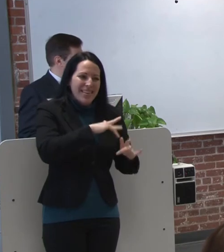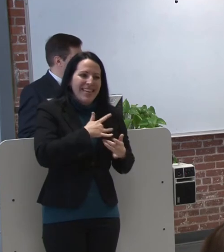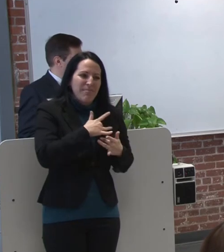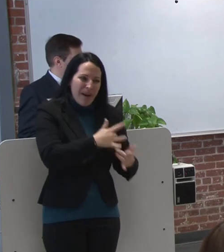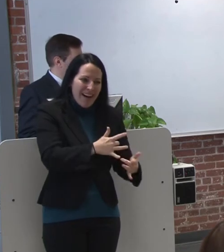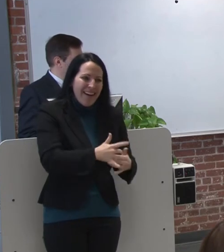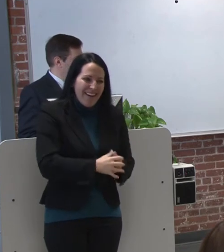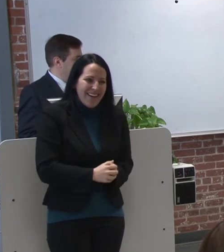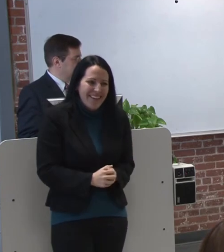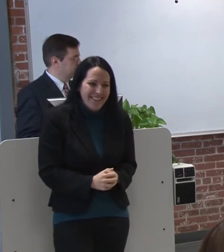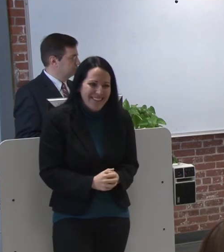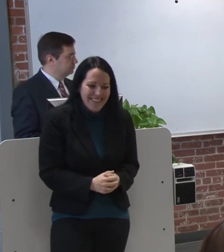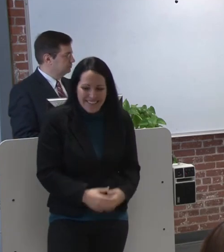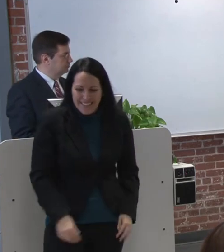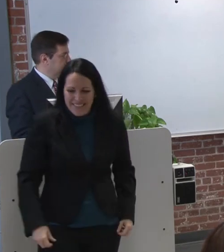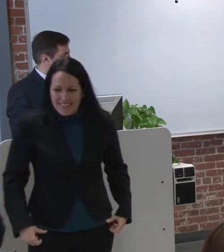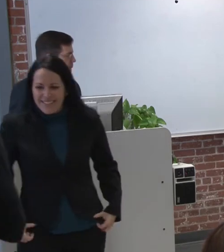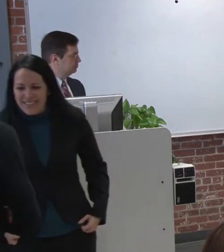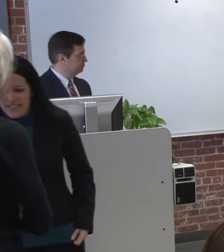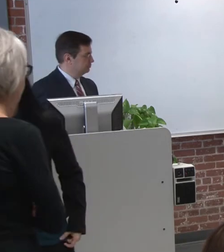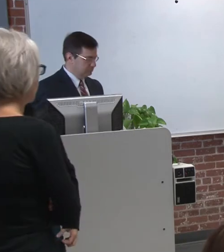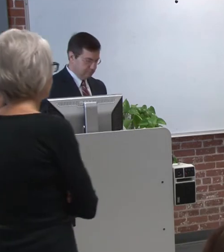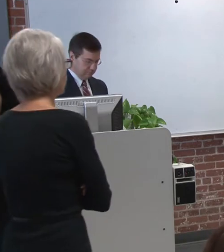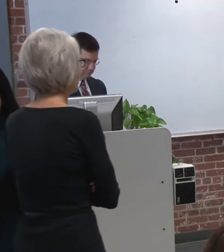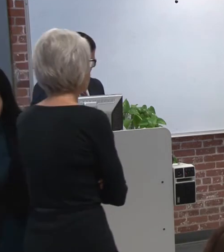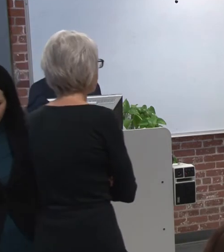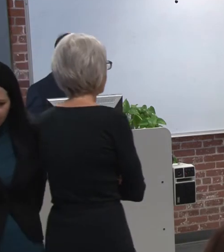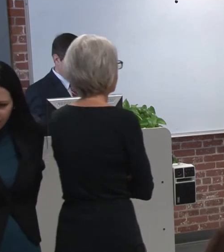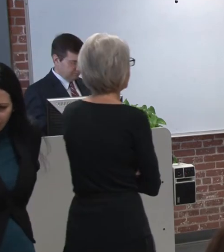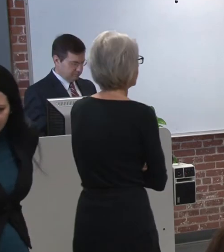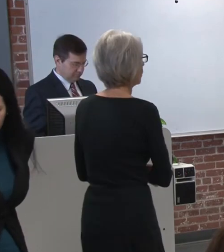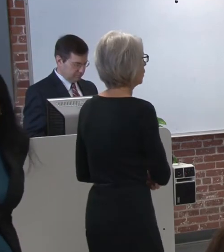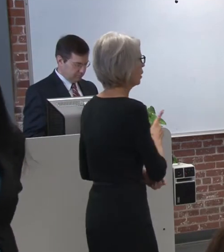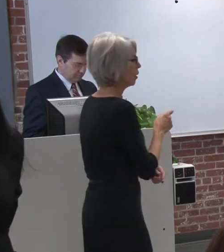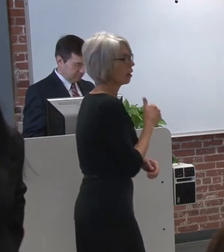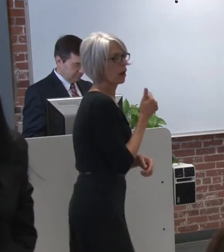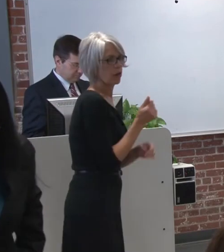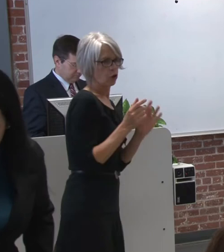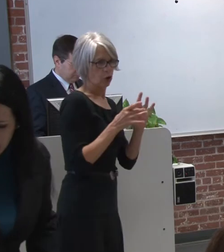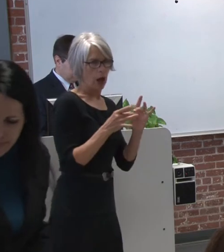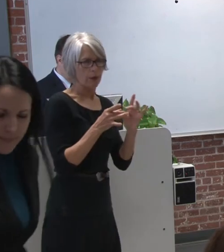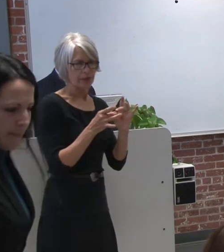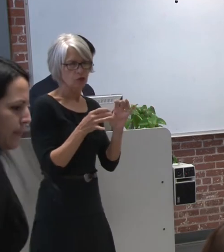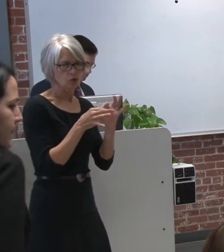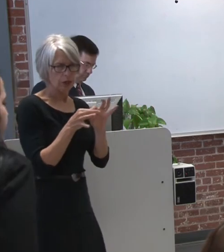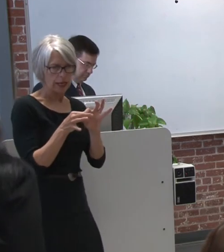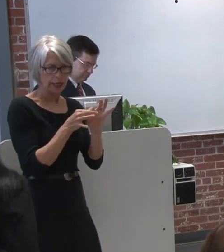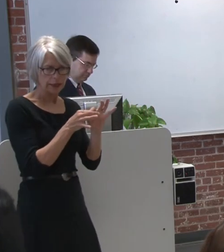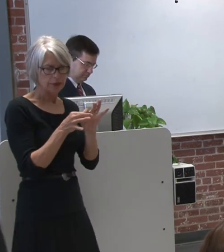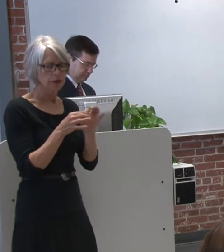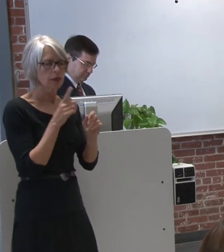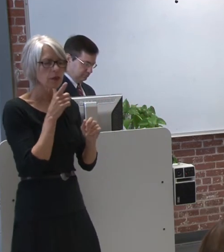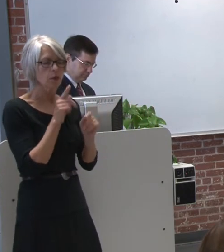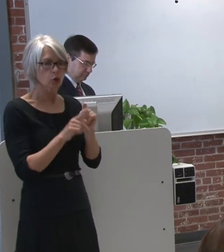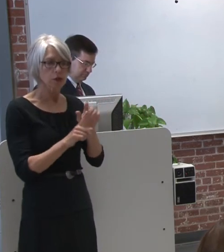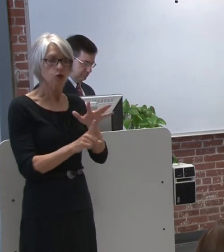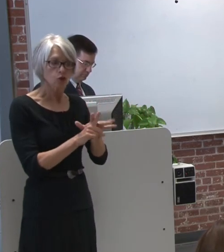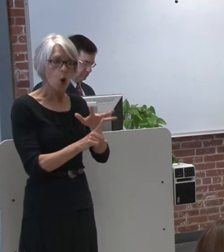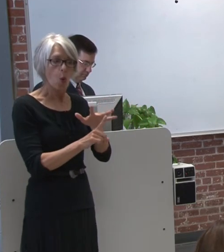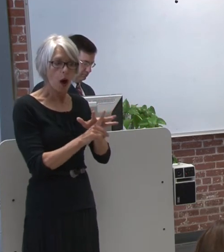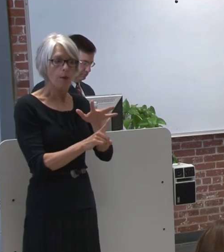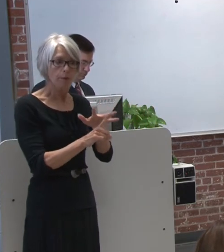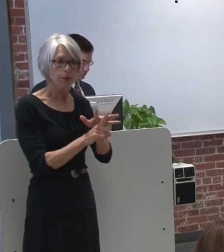I would echo the comments around consistency in your employment. And that's you know, typical when someone looks at a resume, looking at, you